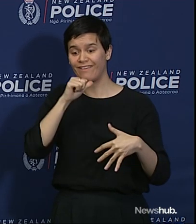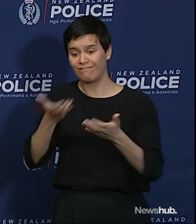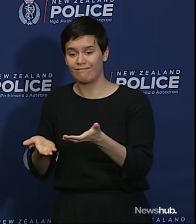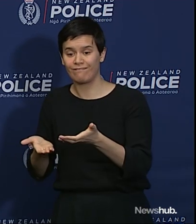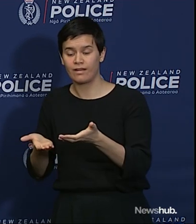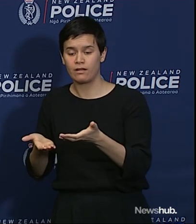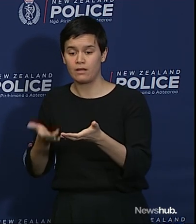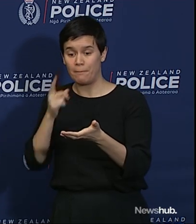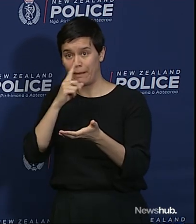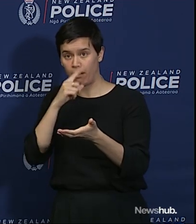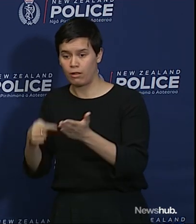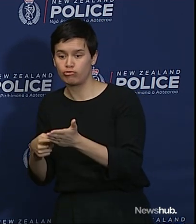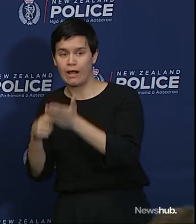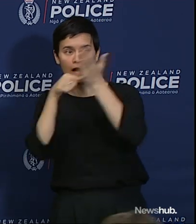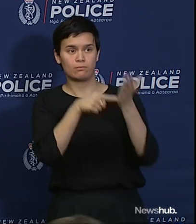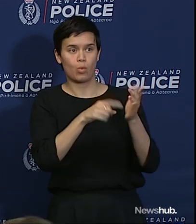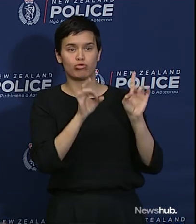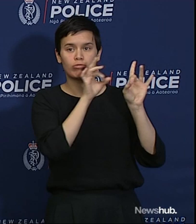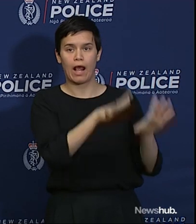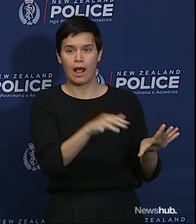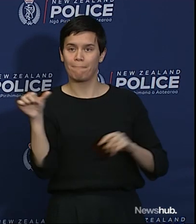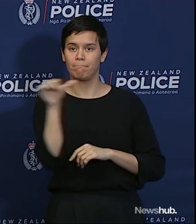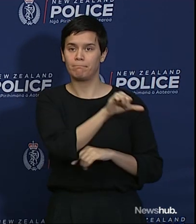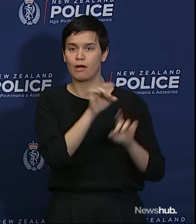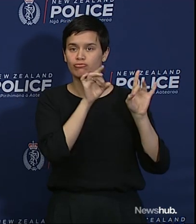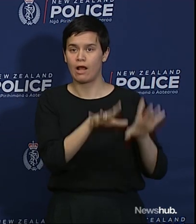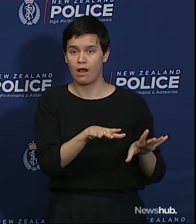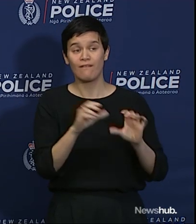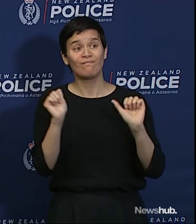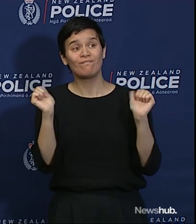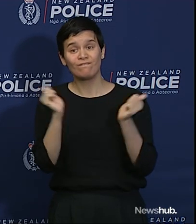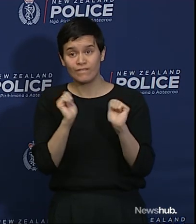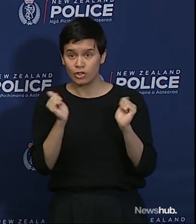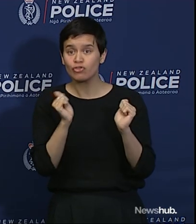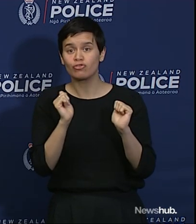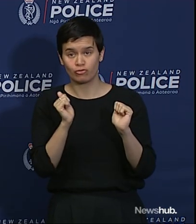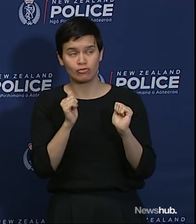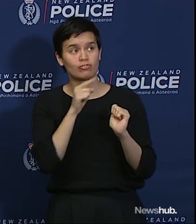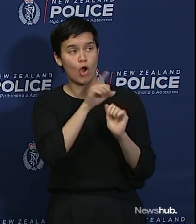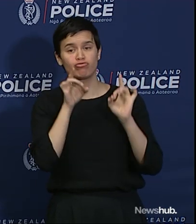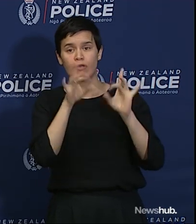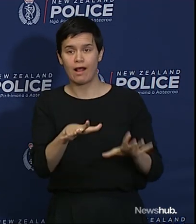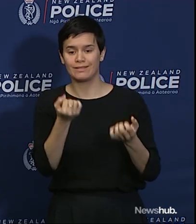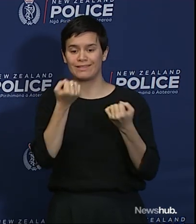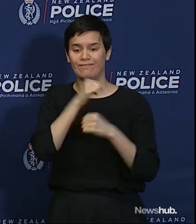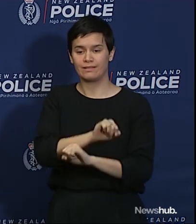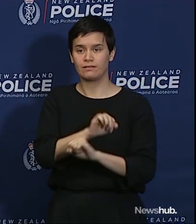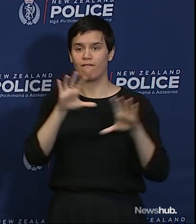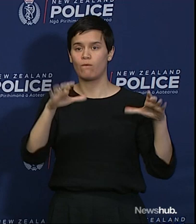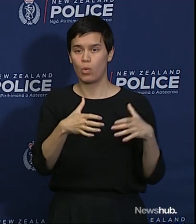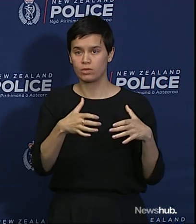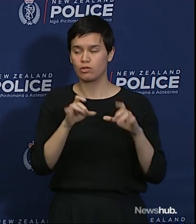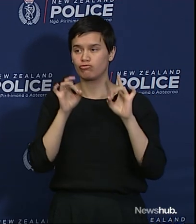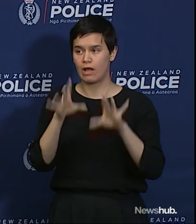back to Australia, as we have had an offer from the Australian Defence Force and the Australian Government